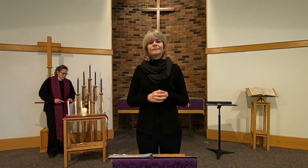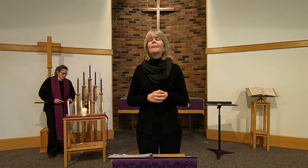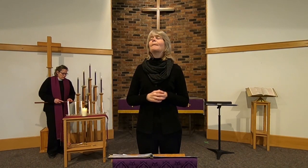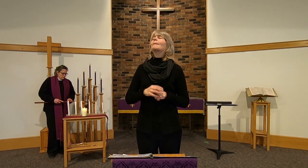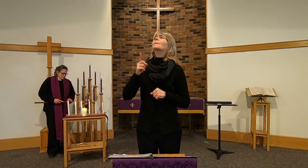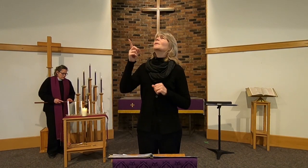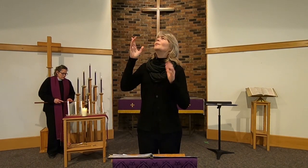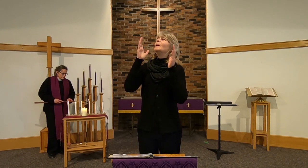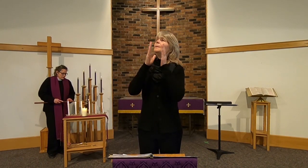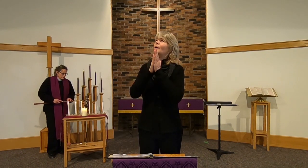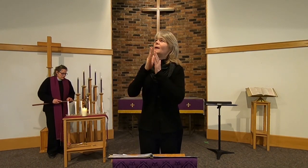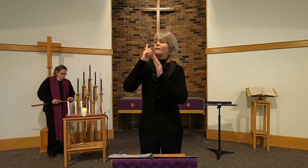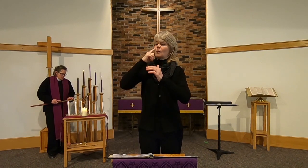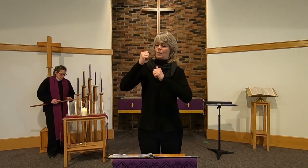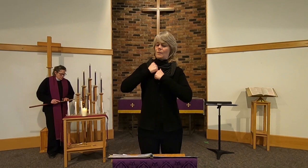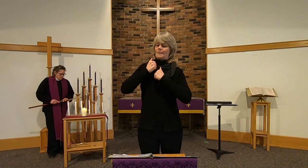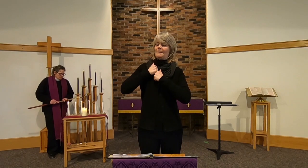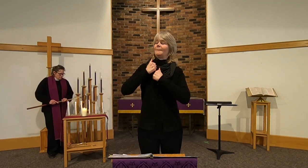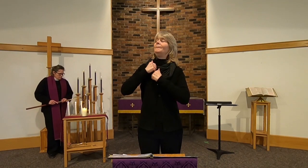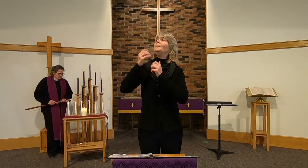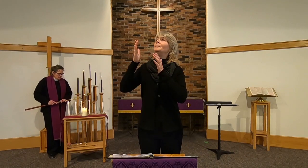God, we pray for our military